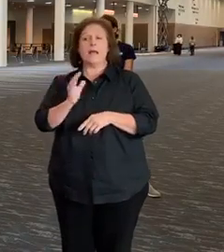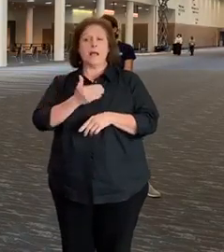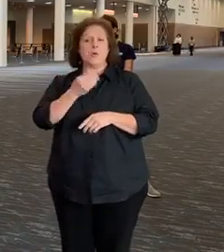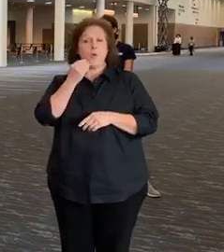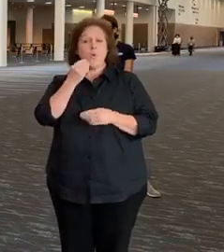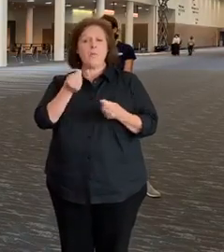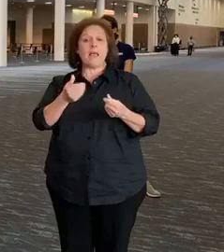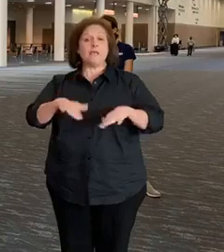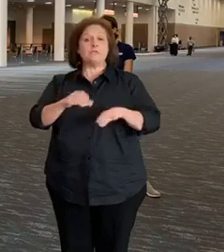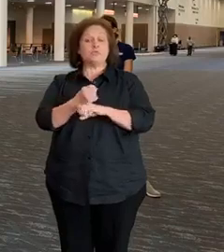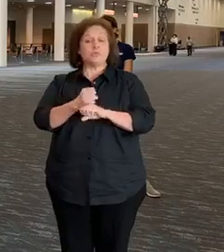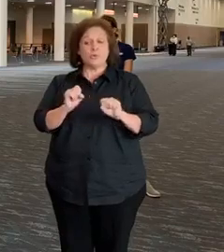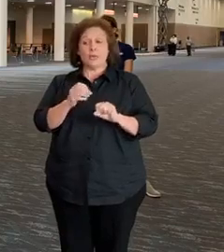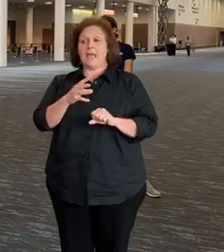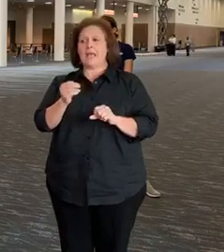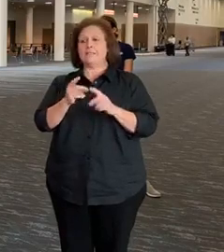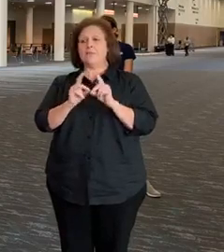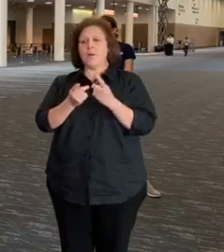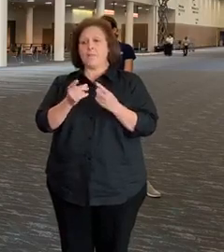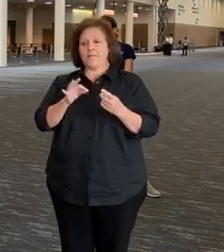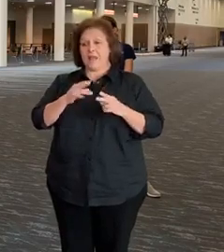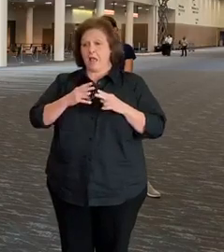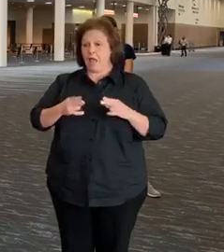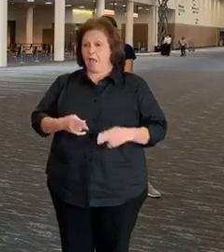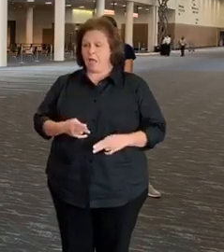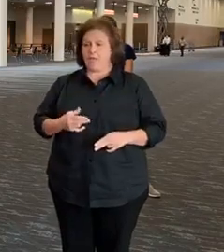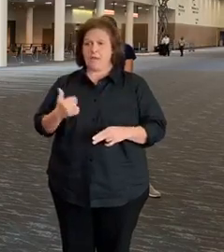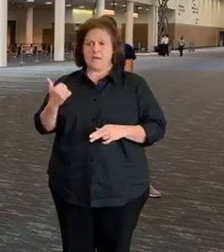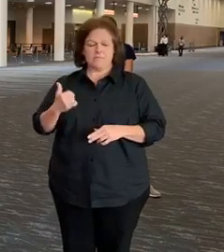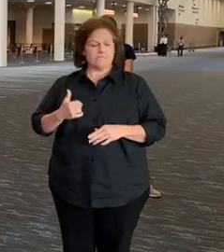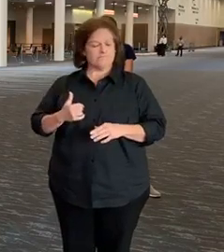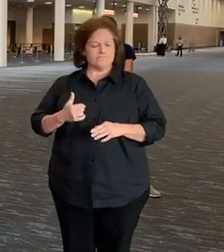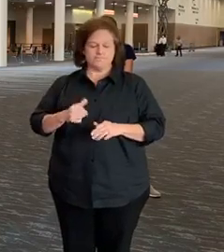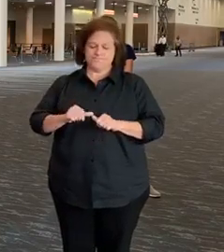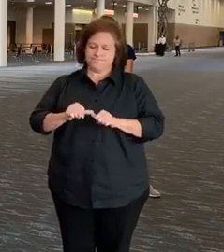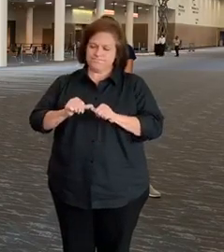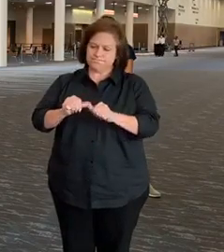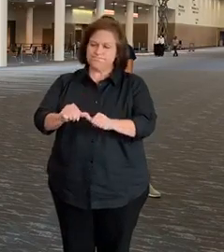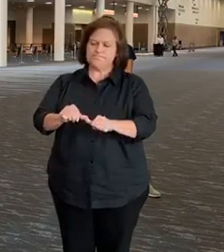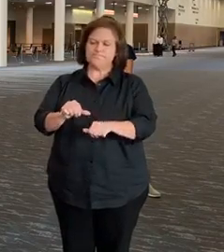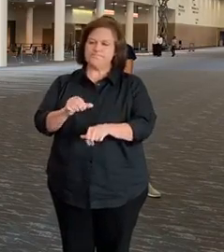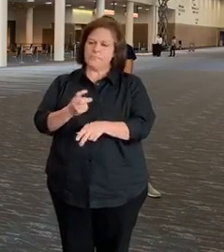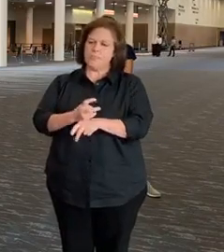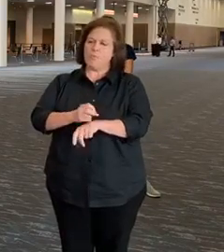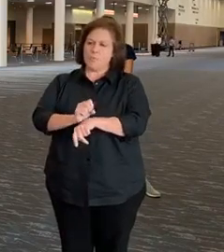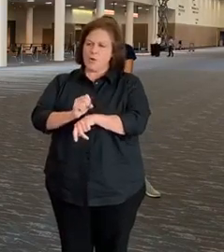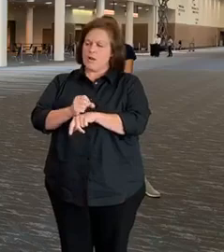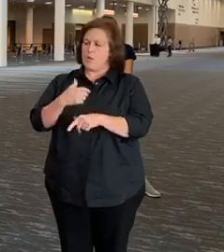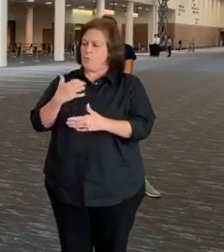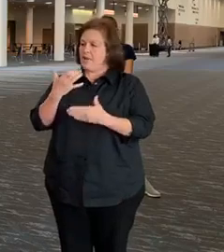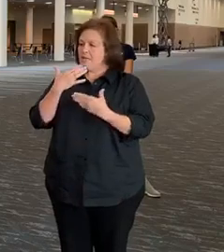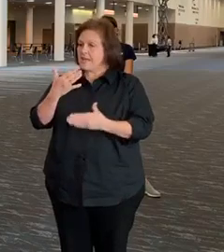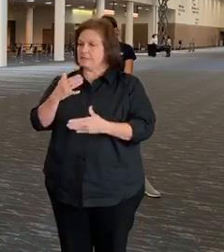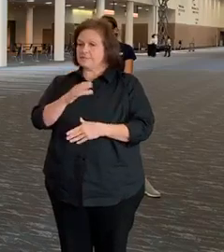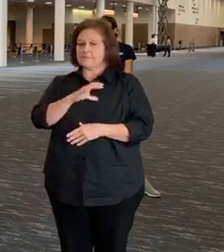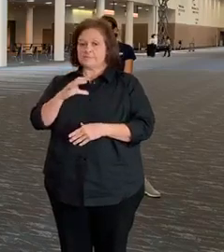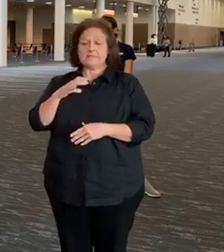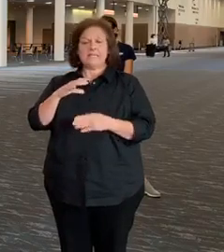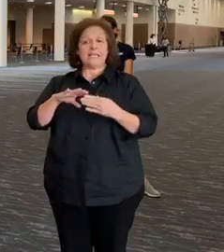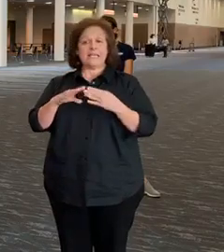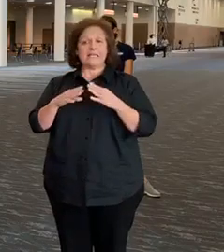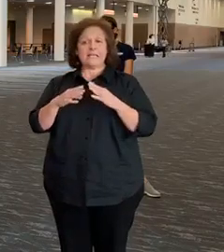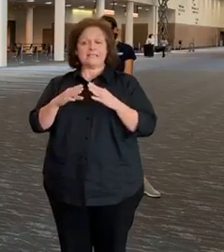Office of Homeland Security and the Department of Health have been front and center. I want to thank my city council